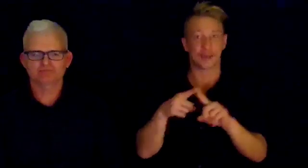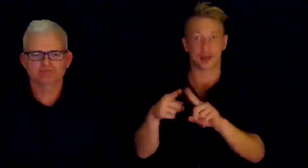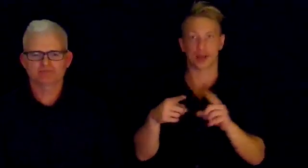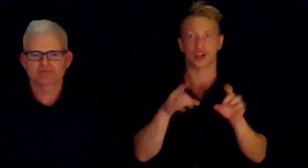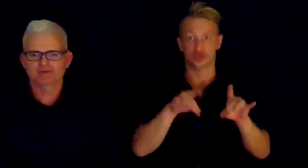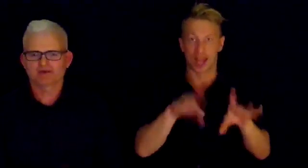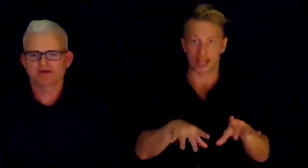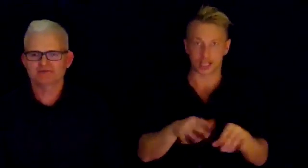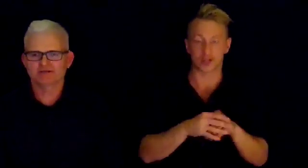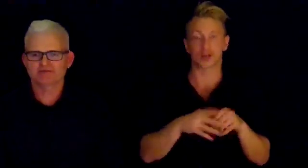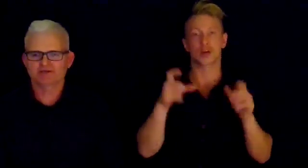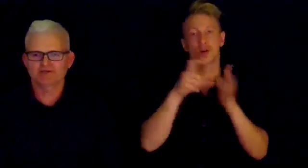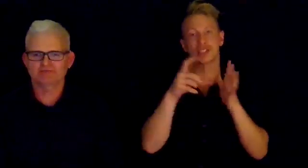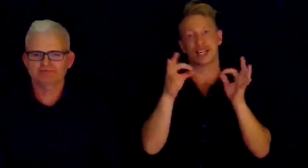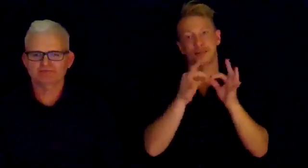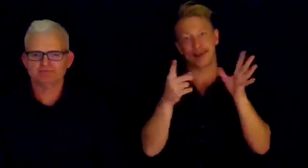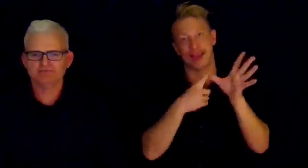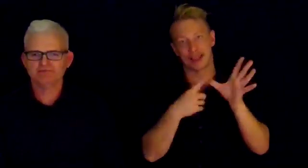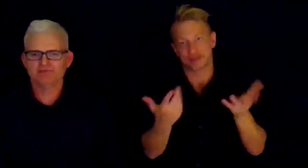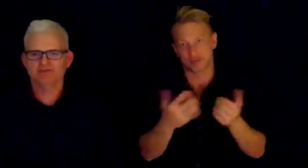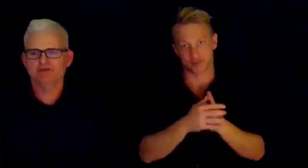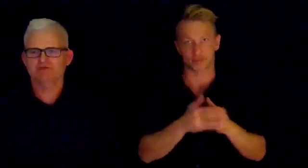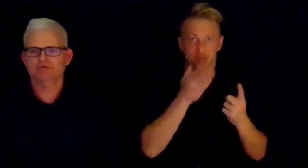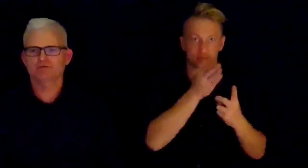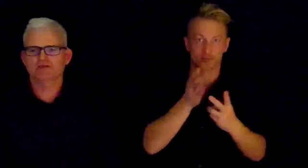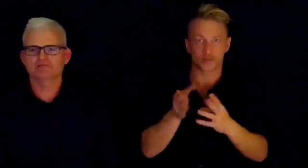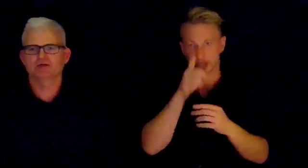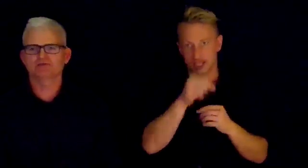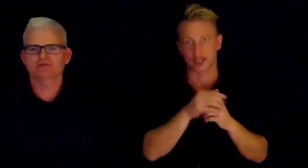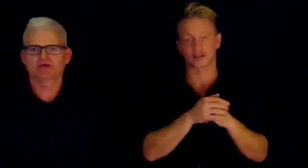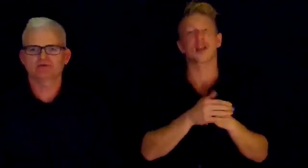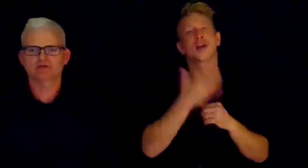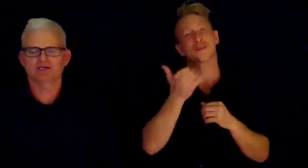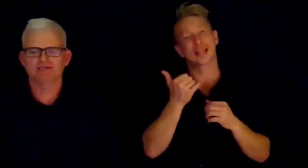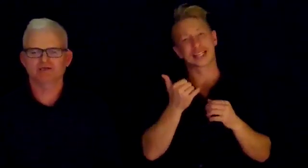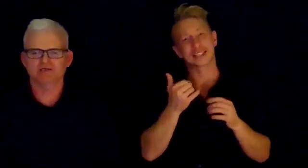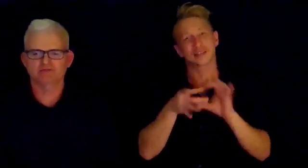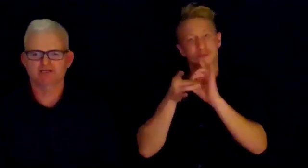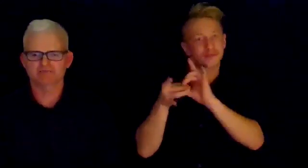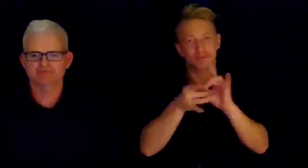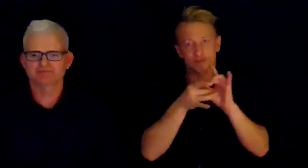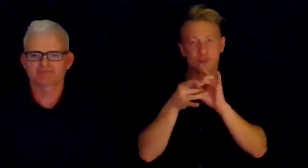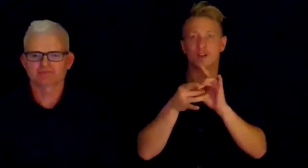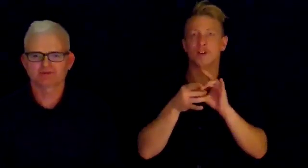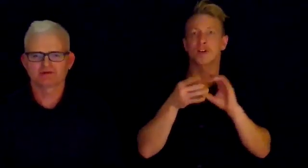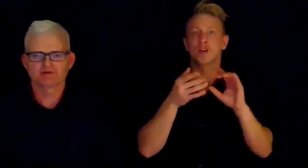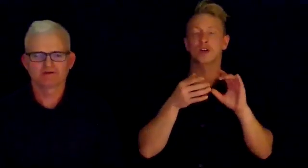together as a team to make sure we get the most out of our NDIS